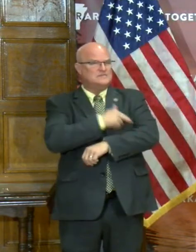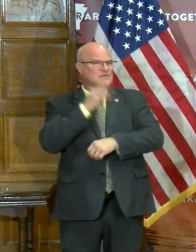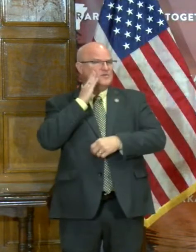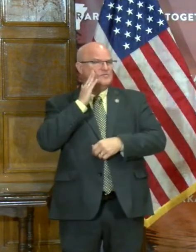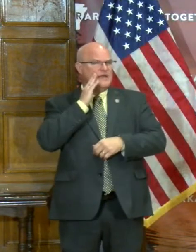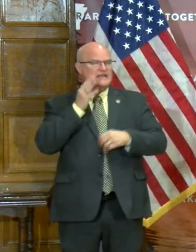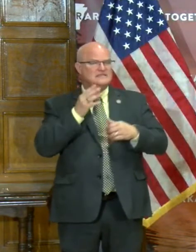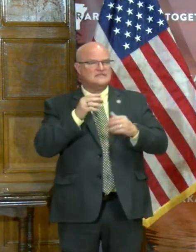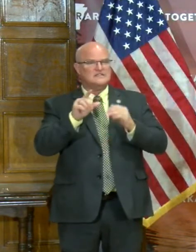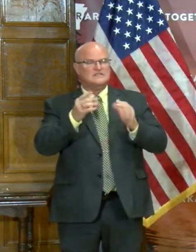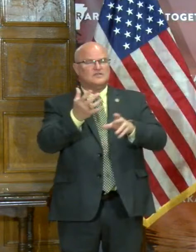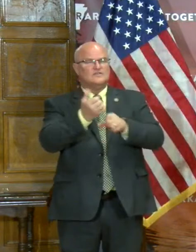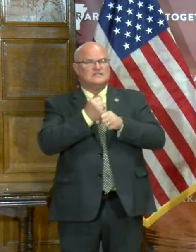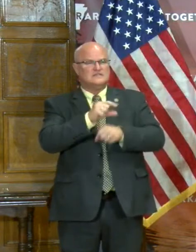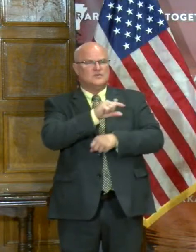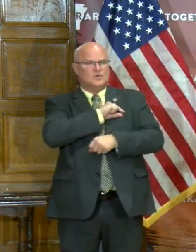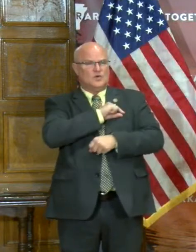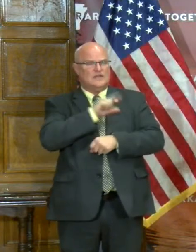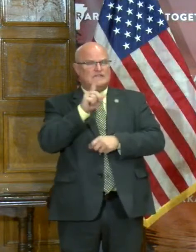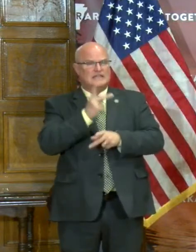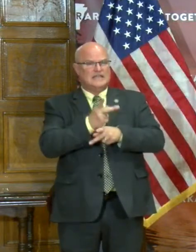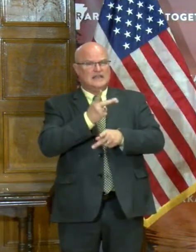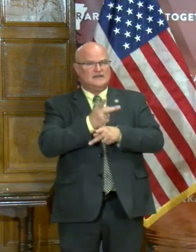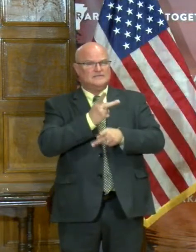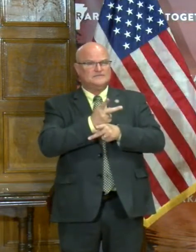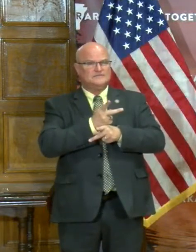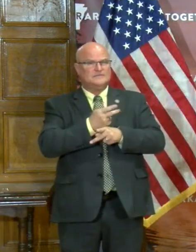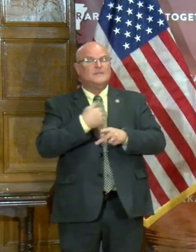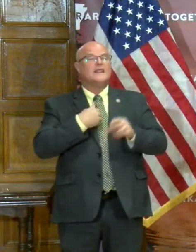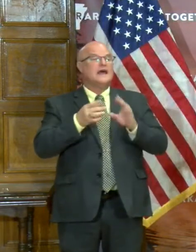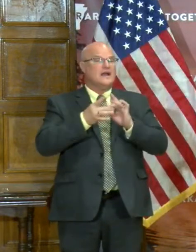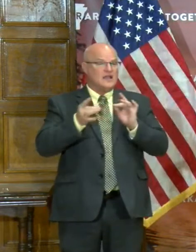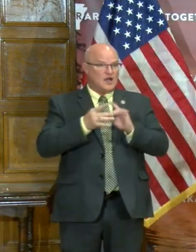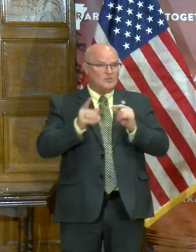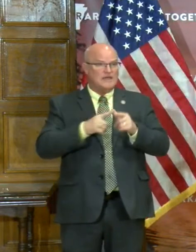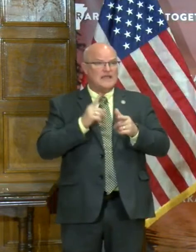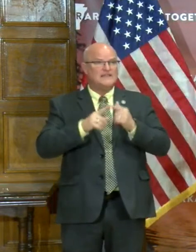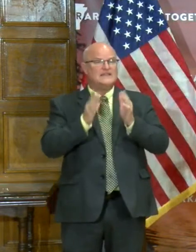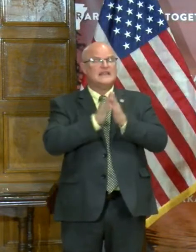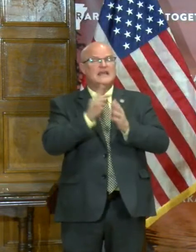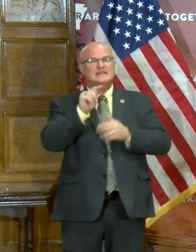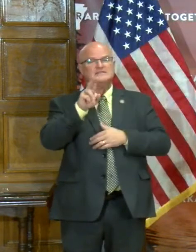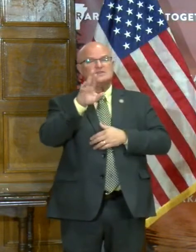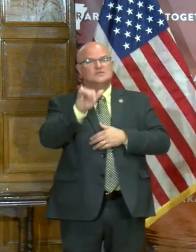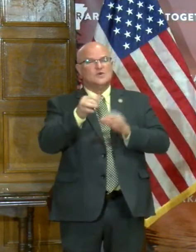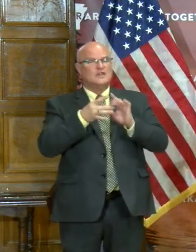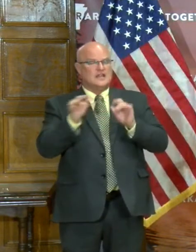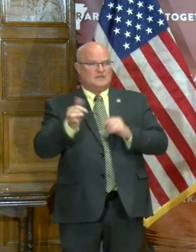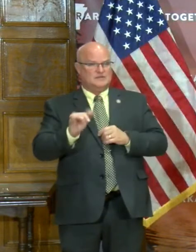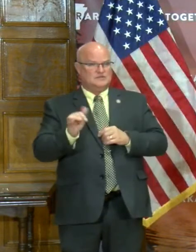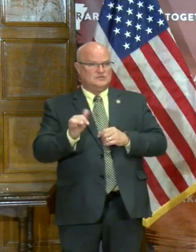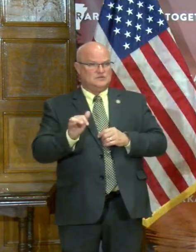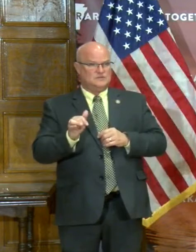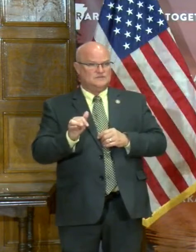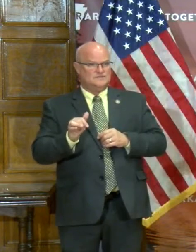on the quality of care? Great question, and I'm going to comment and ask Troy Wells to comment as